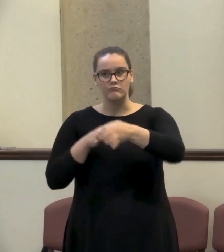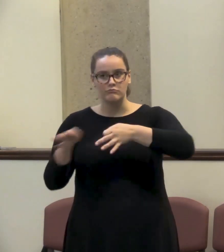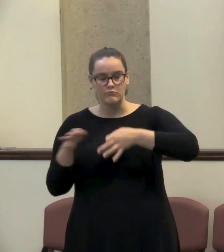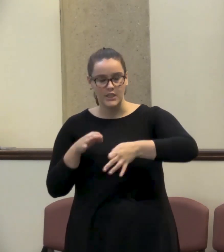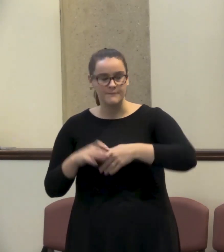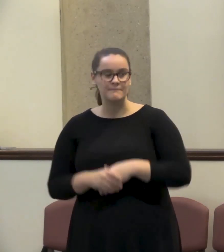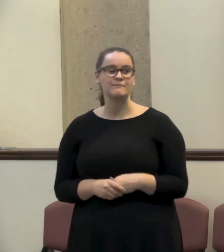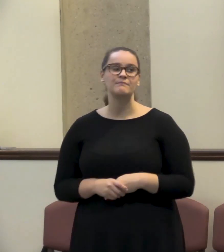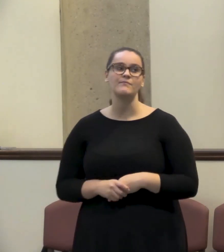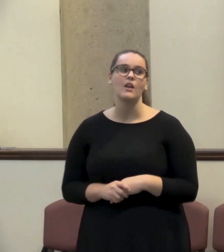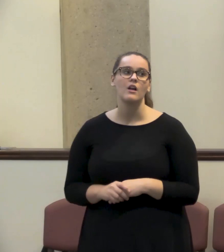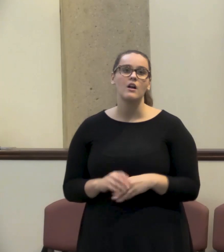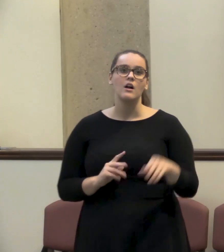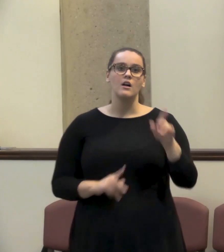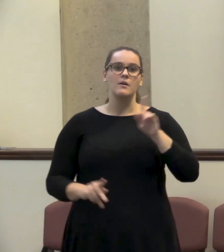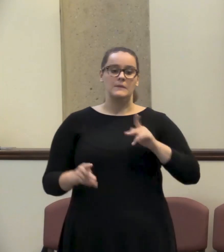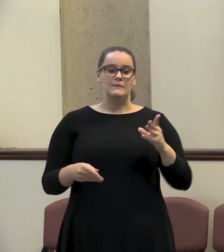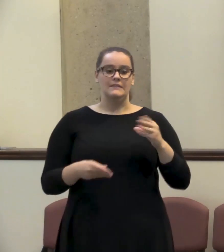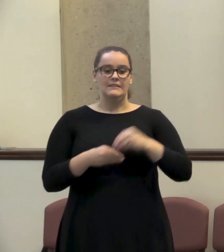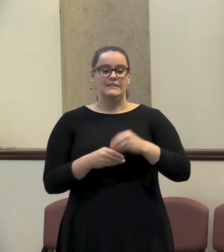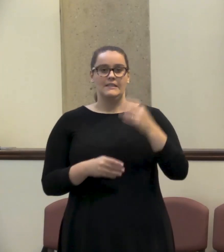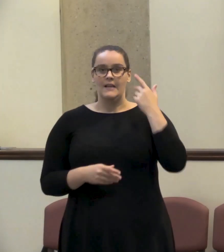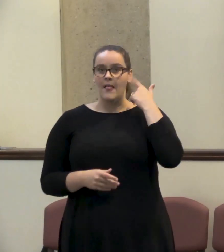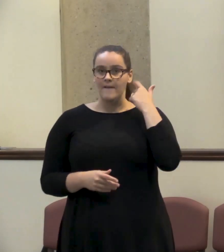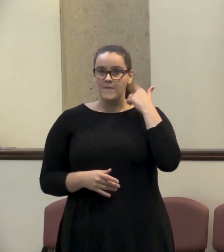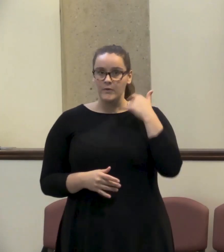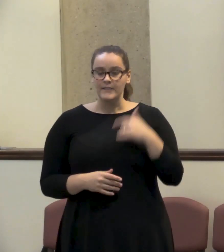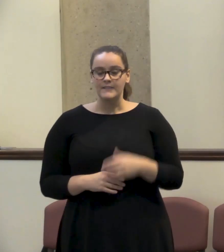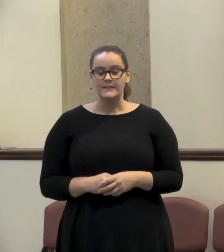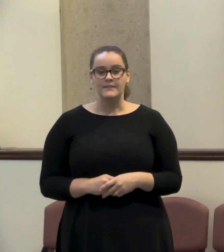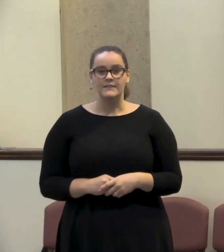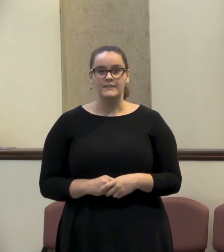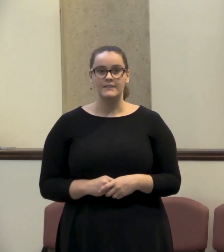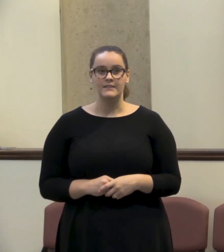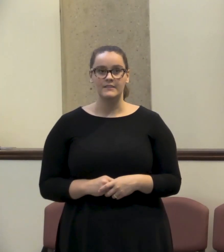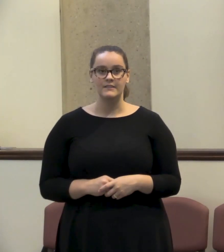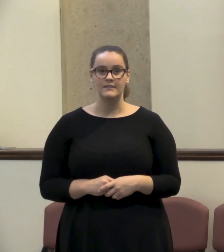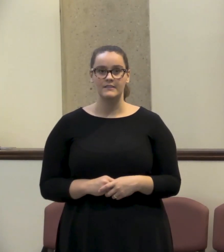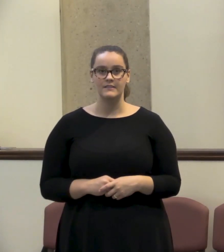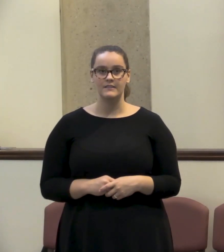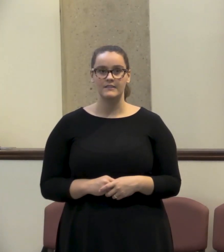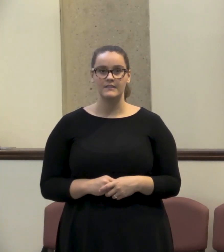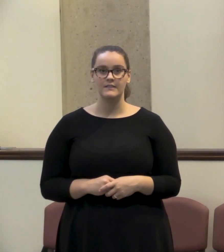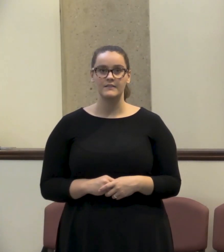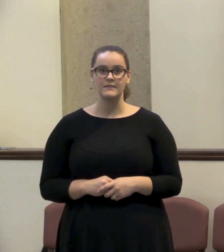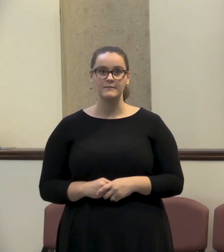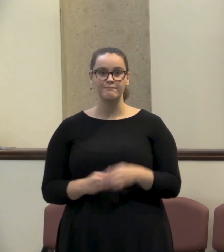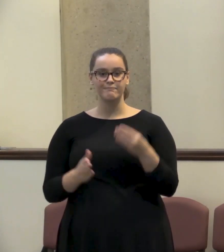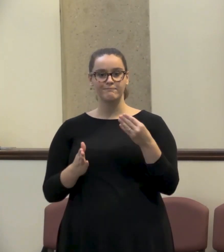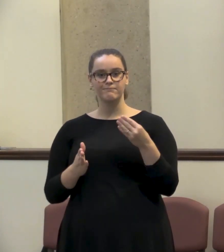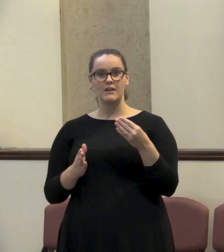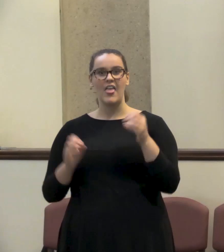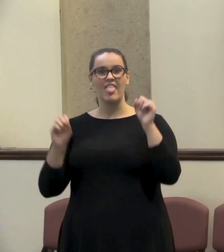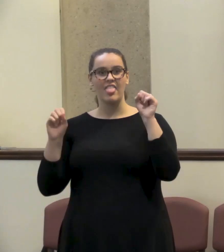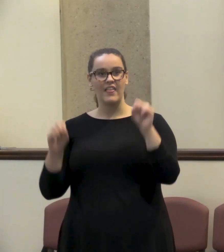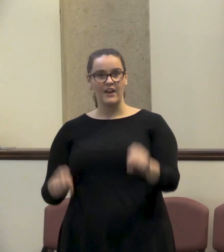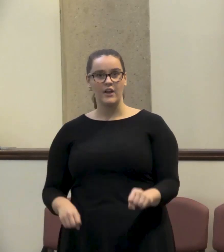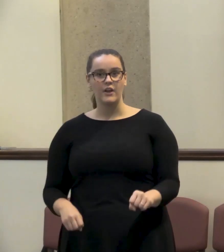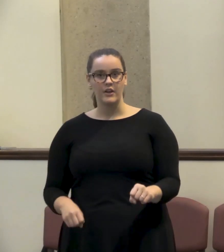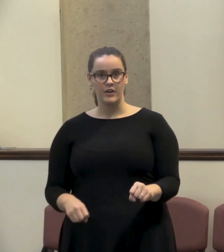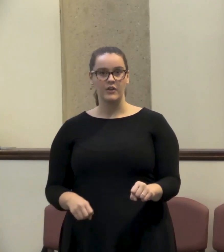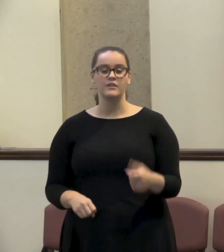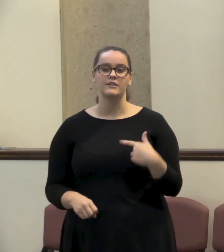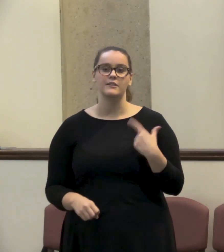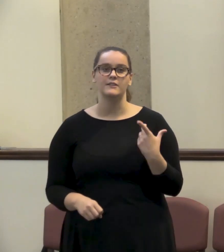People in California were able to put the cost of a solar system on their property